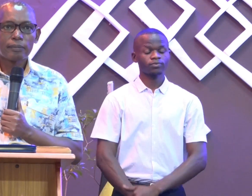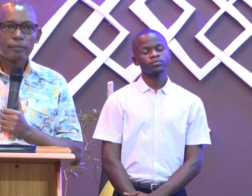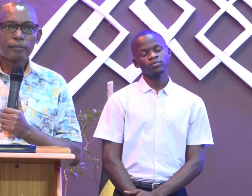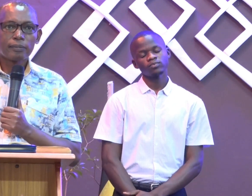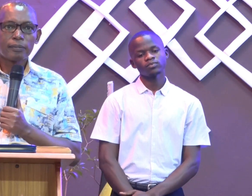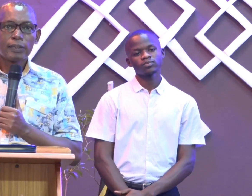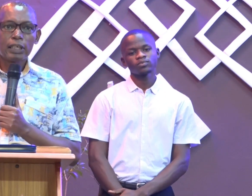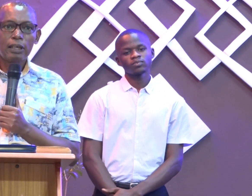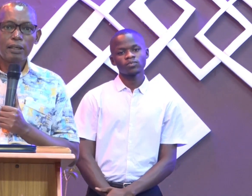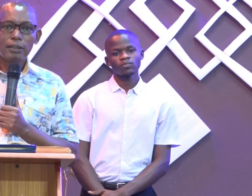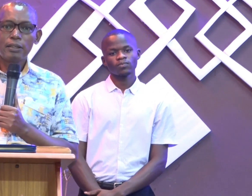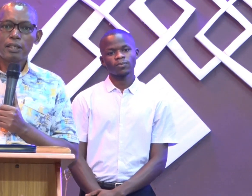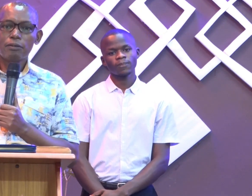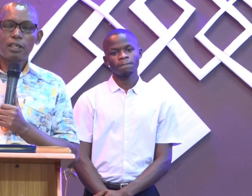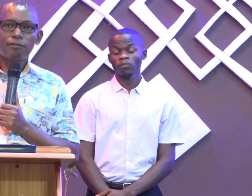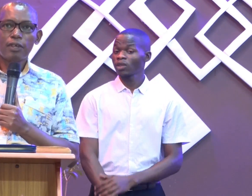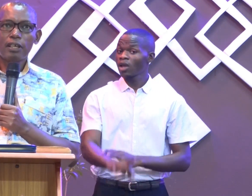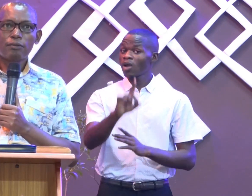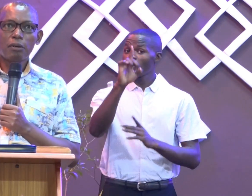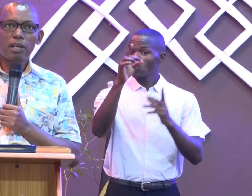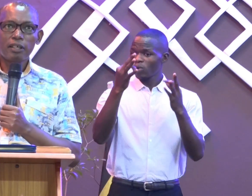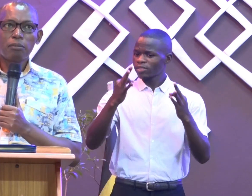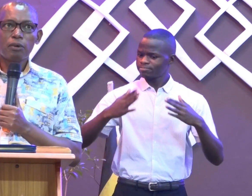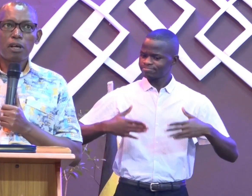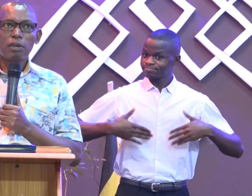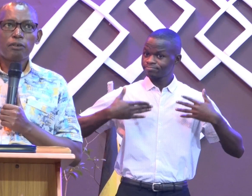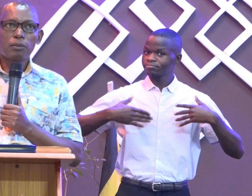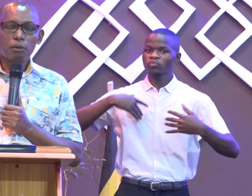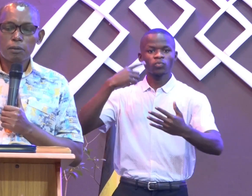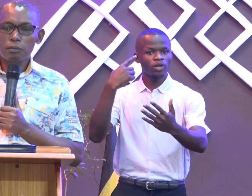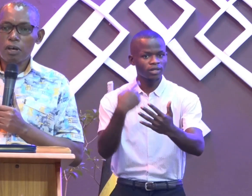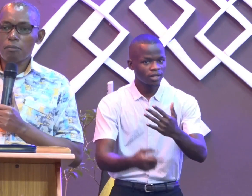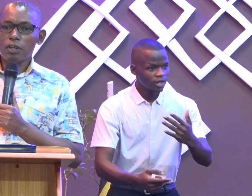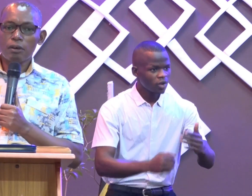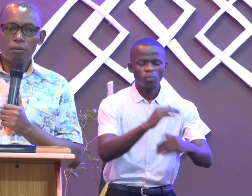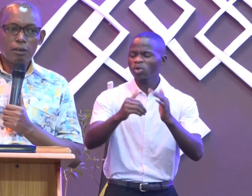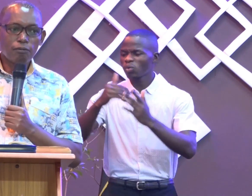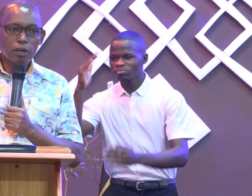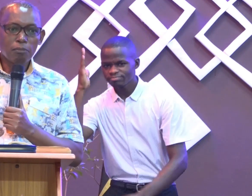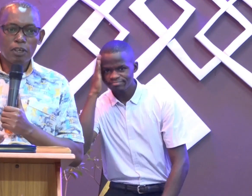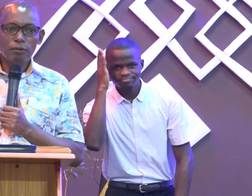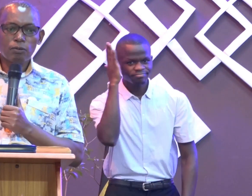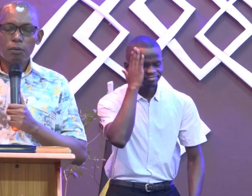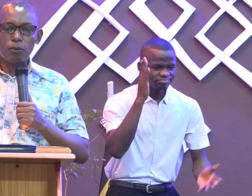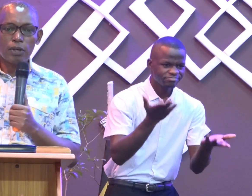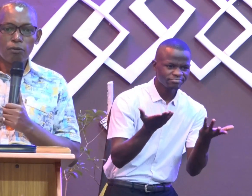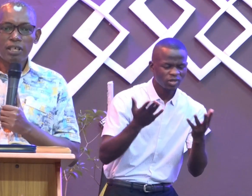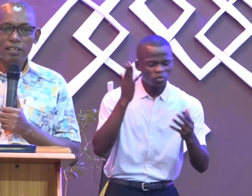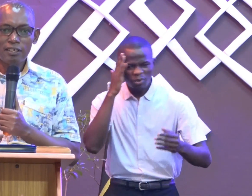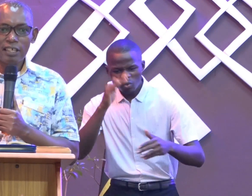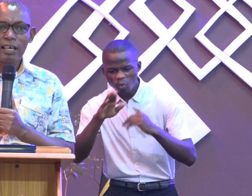take people to the promised land. Kinsanyusa nti ffenna twemanyi buli omu amanyi obusobozi buzibwamu ne obunafu bwamu ne